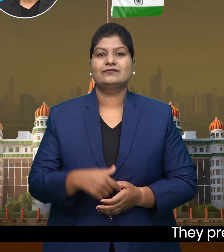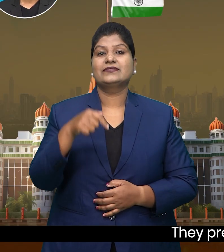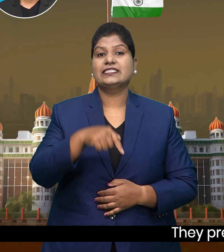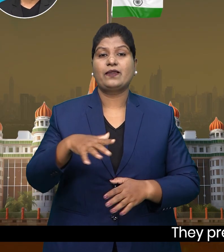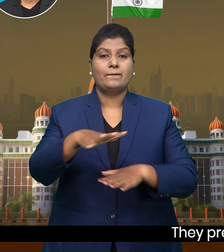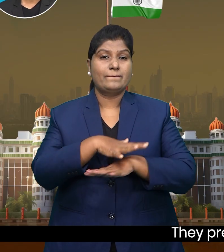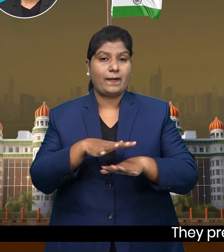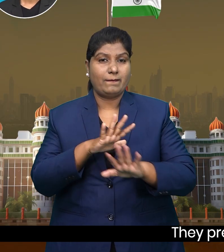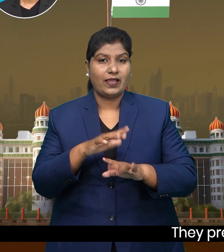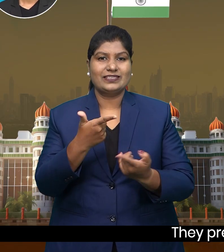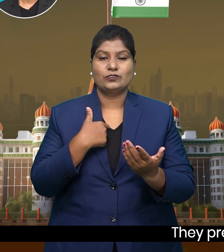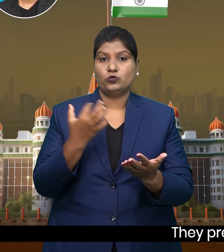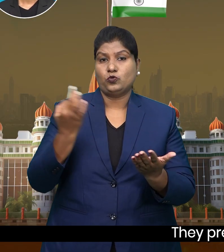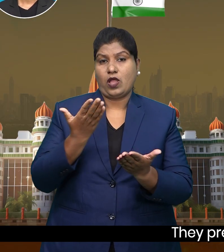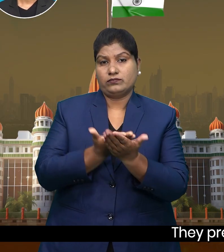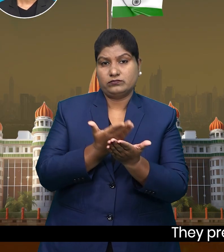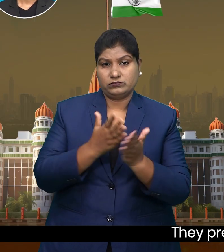They prepare proposals